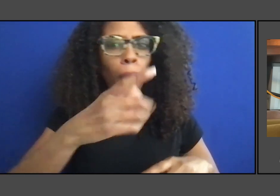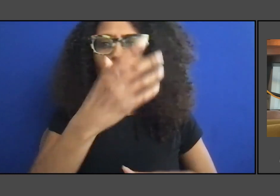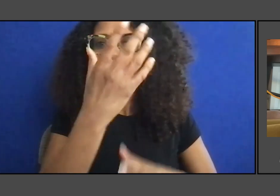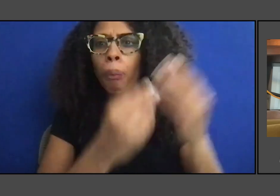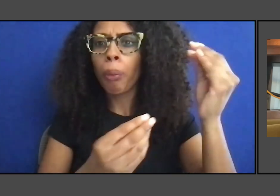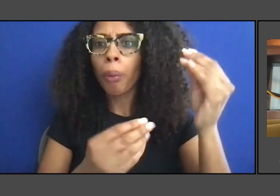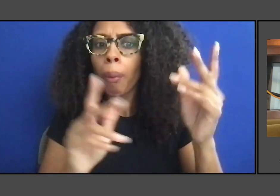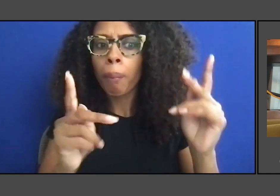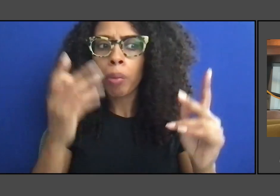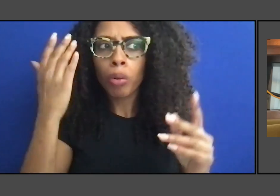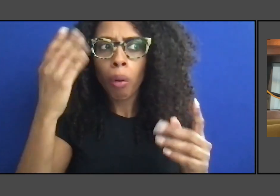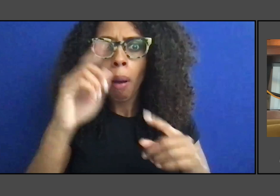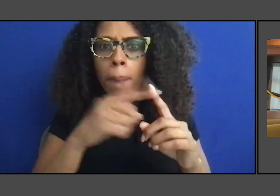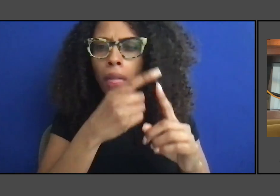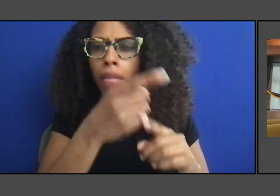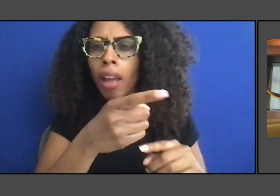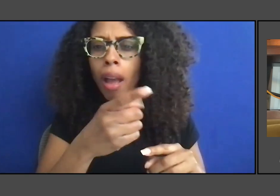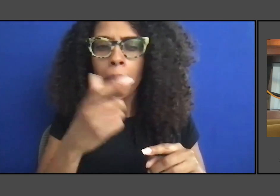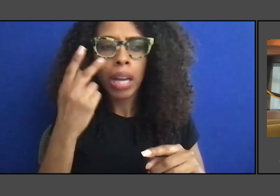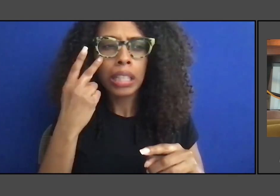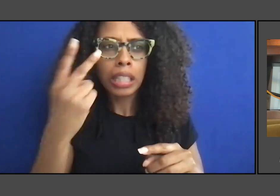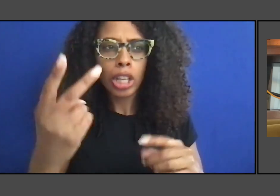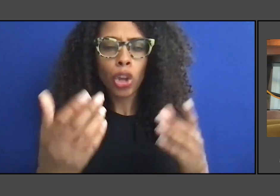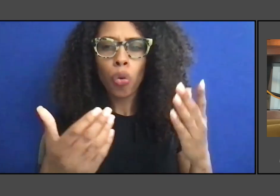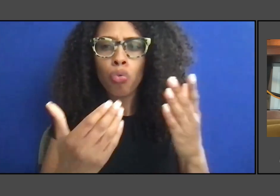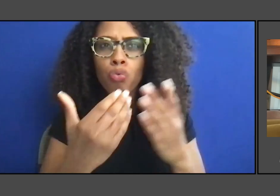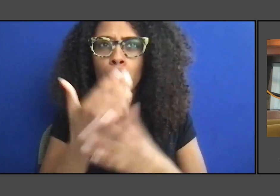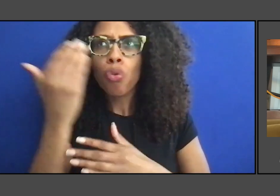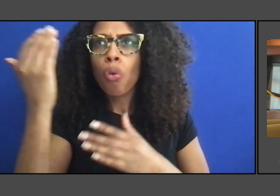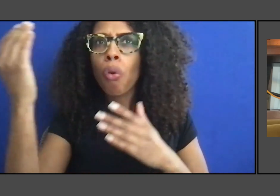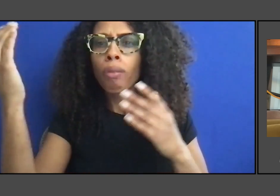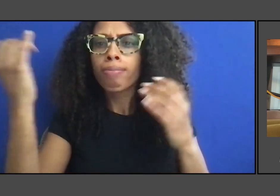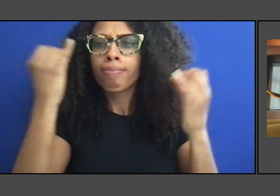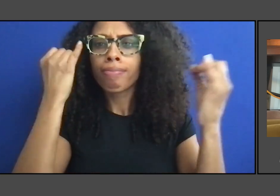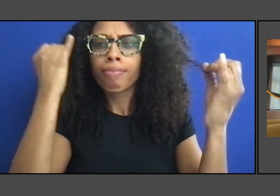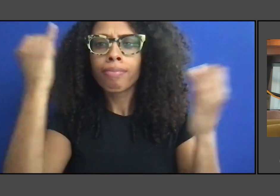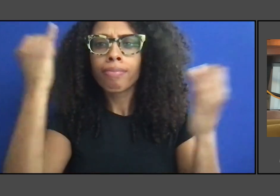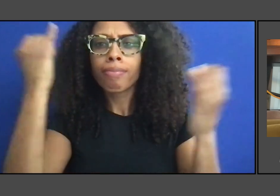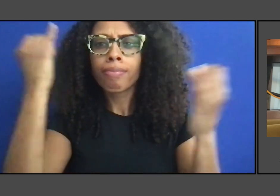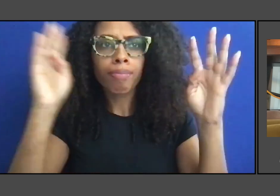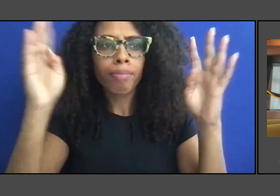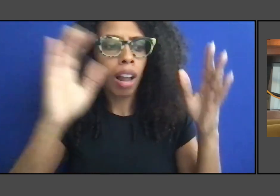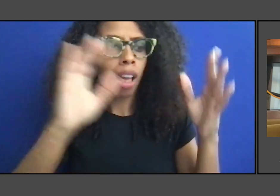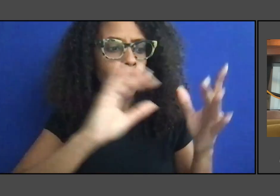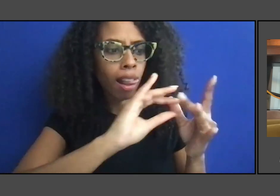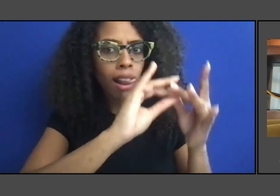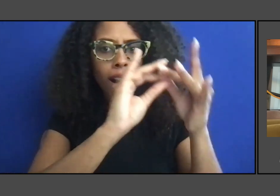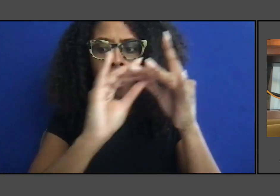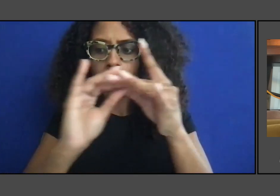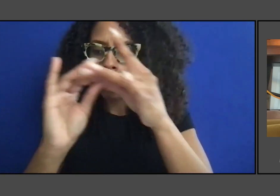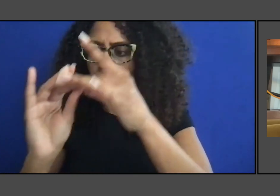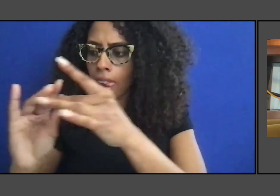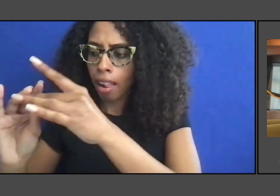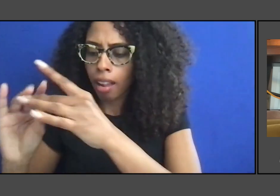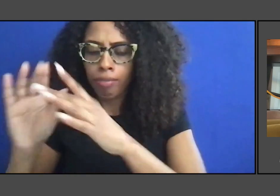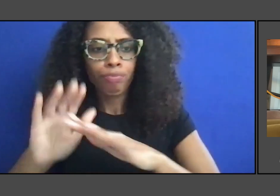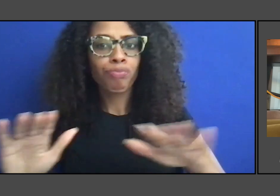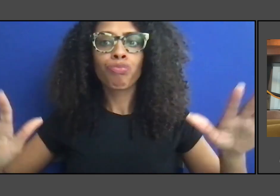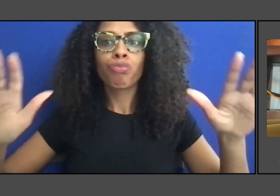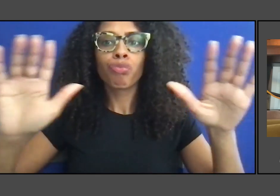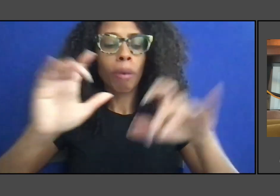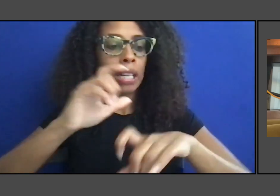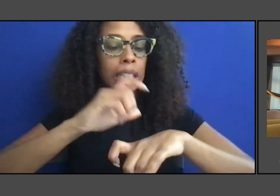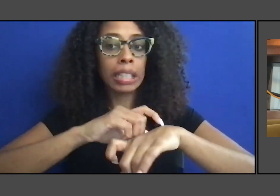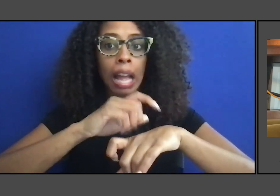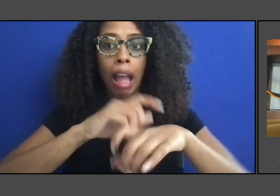always weaving these new constellations, to connect these points across time and space in the music. And in that